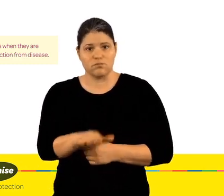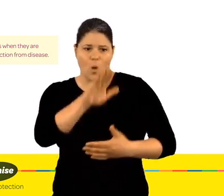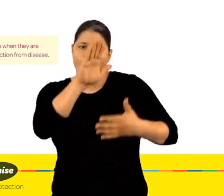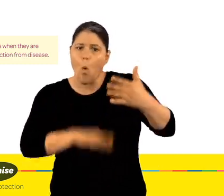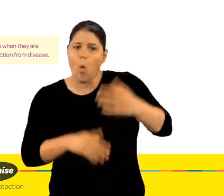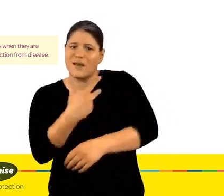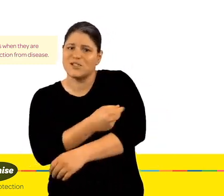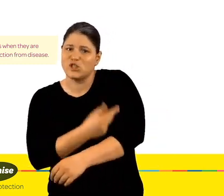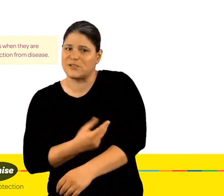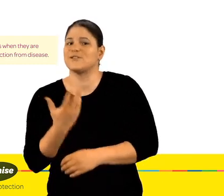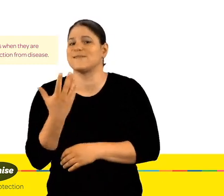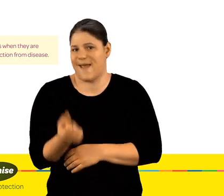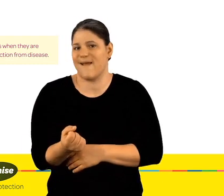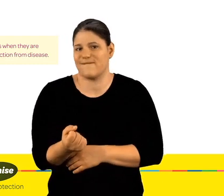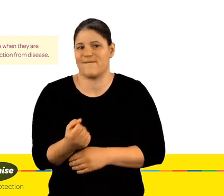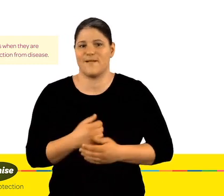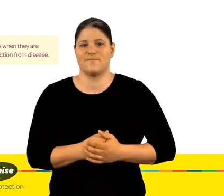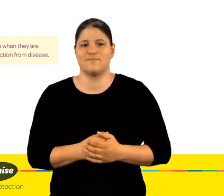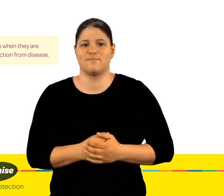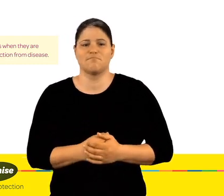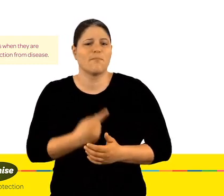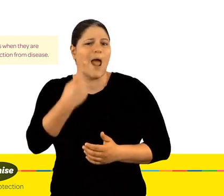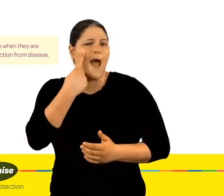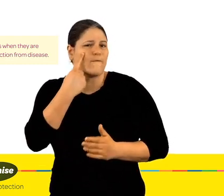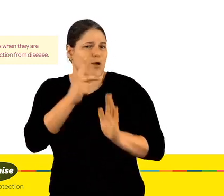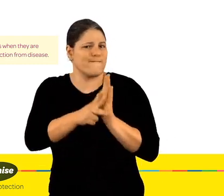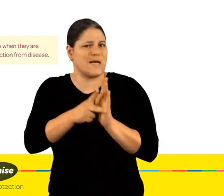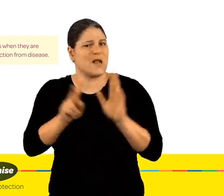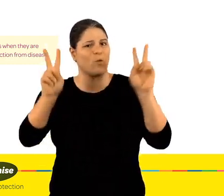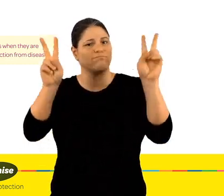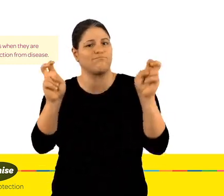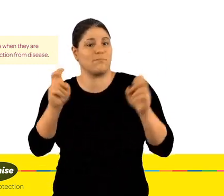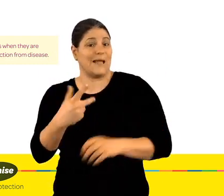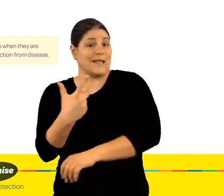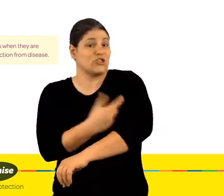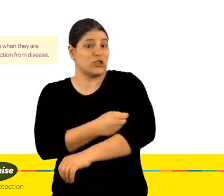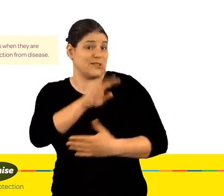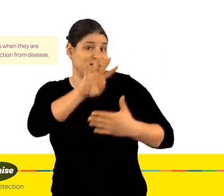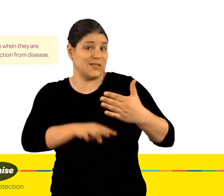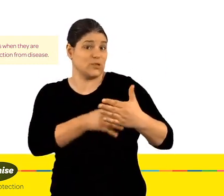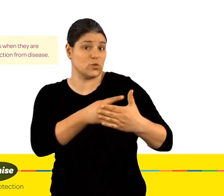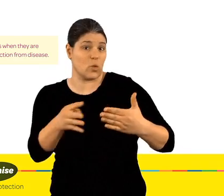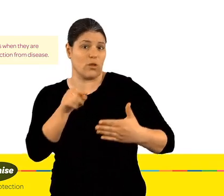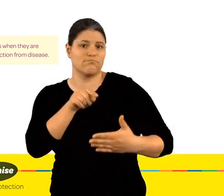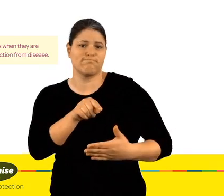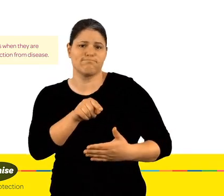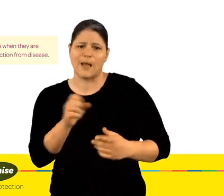It's important for your child to have all their immunisations. Take a look at the video section titled